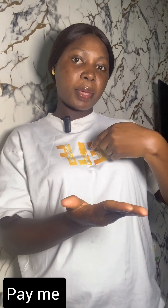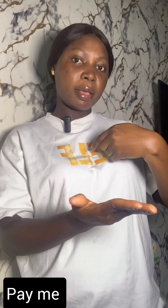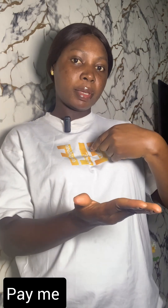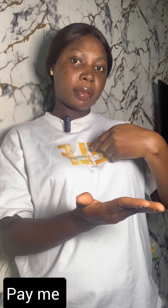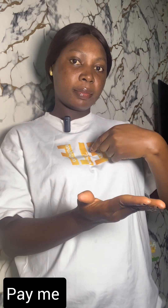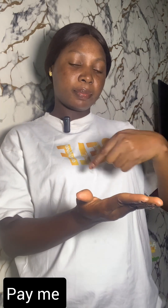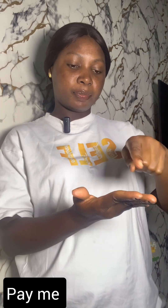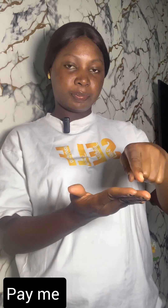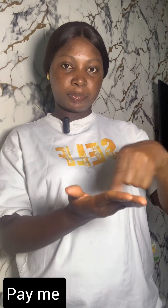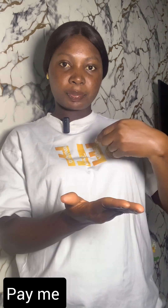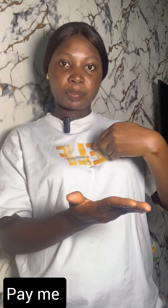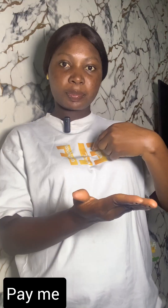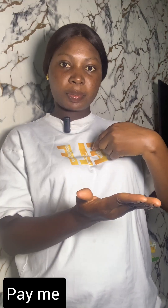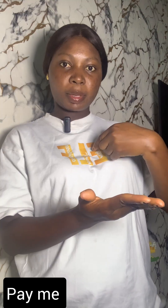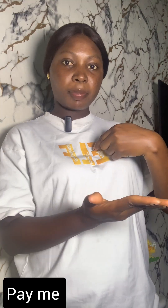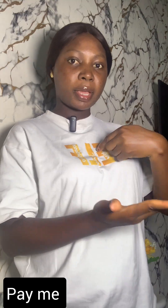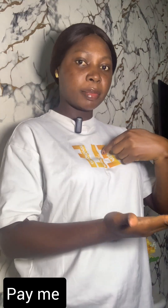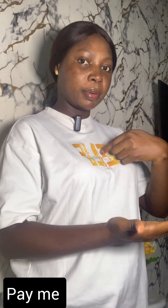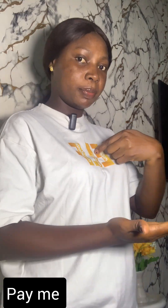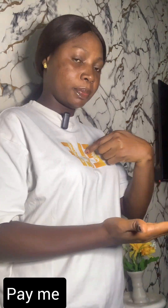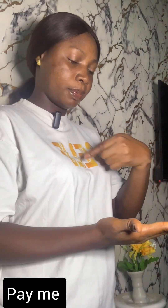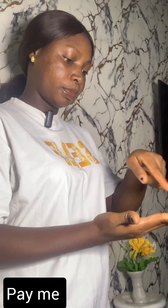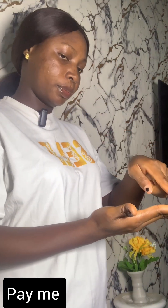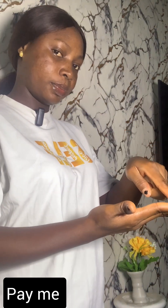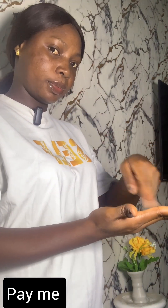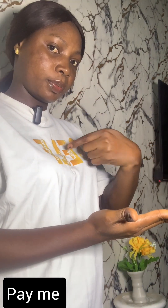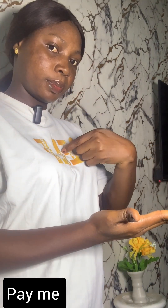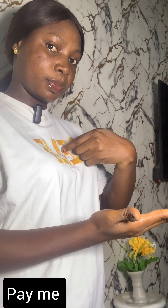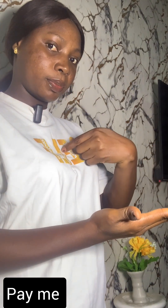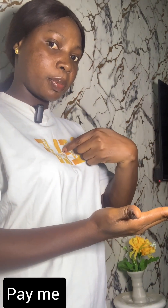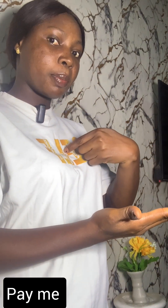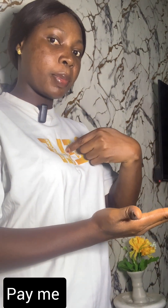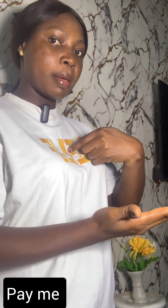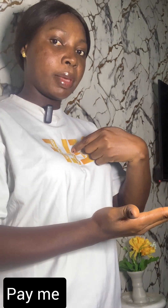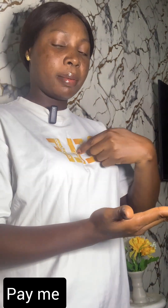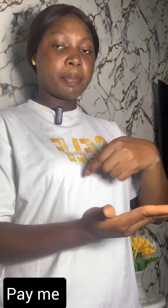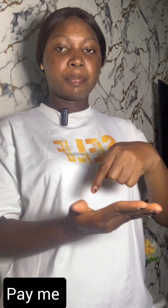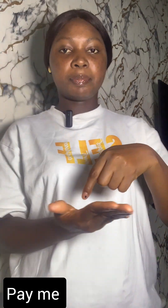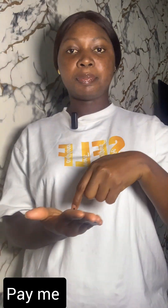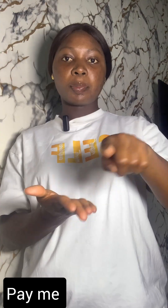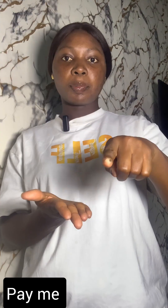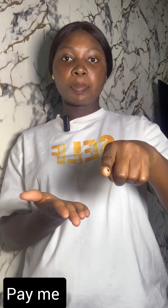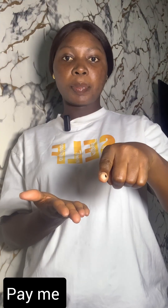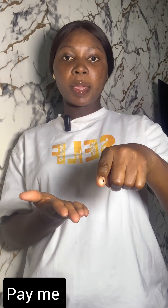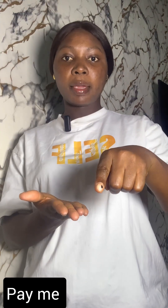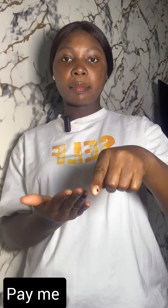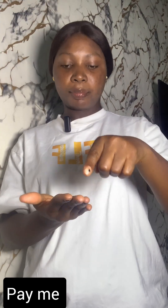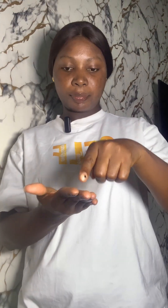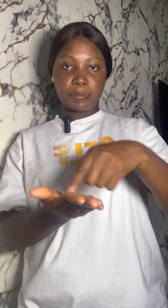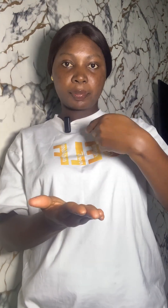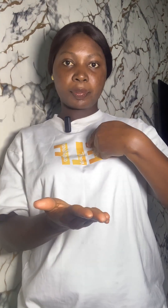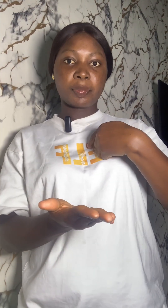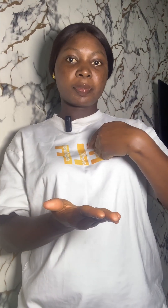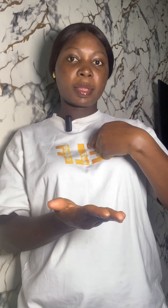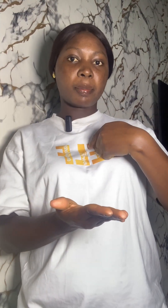Pay me, pay me, pay me. Pay, pay